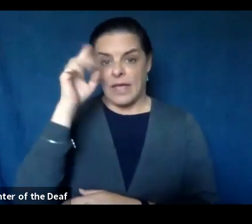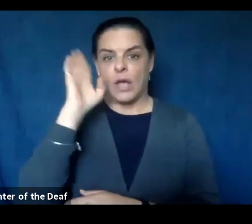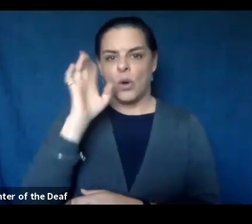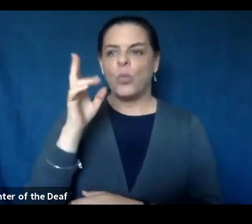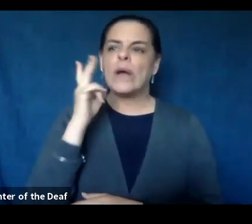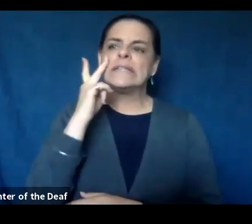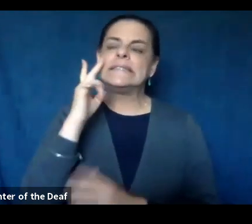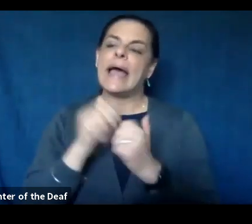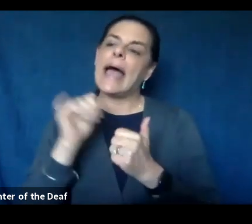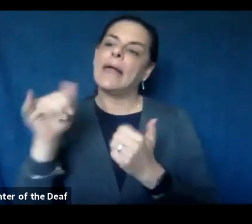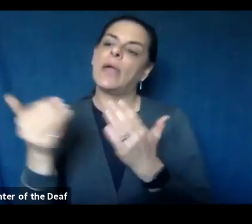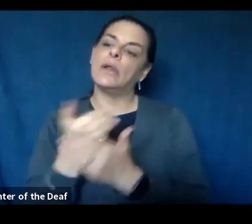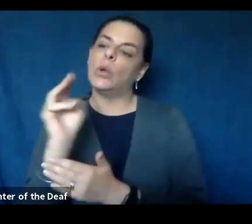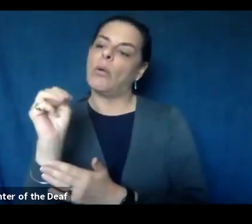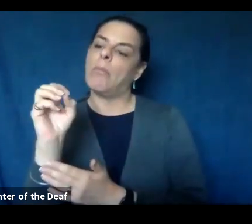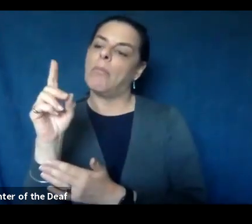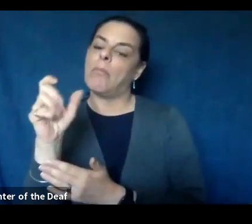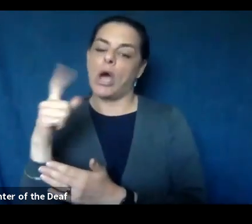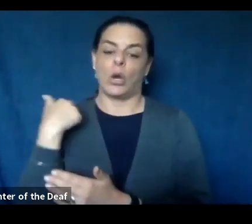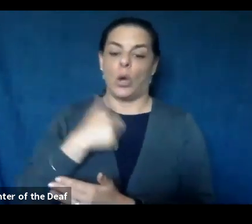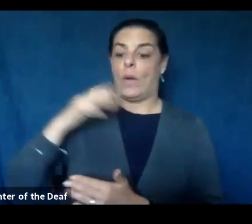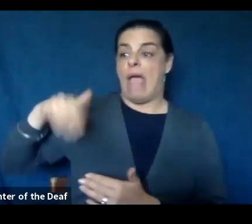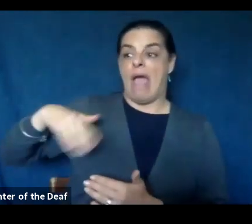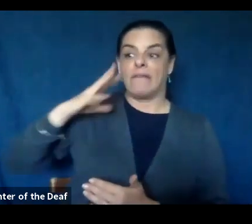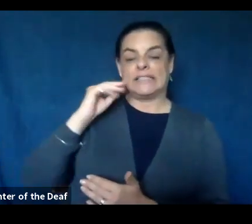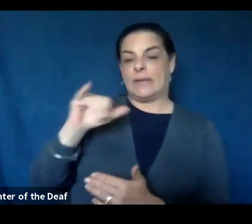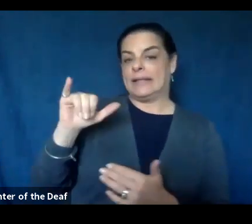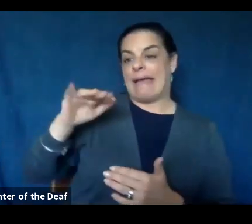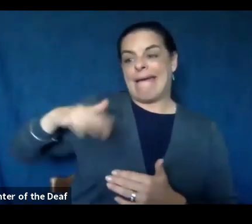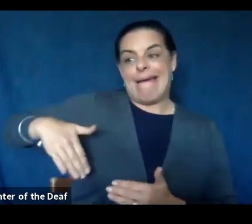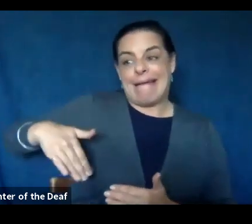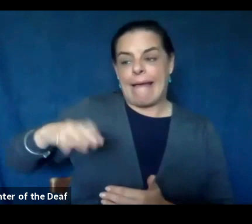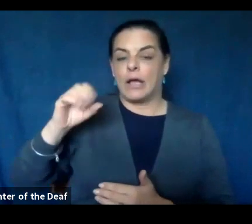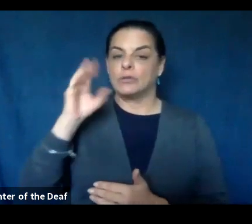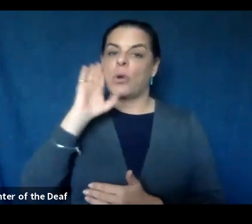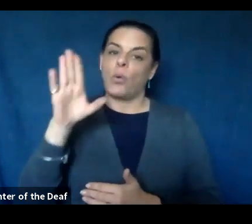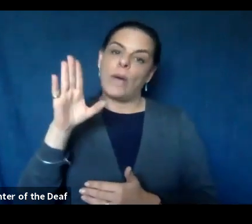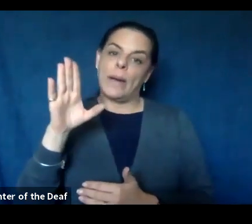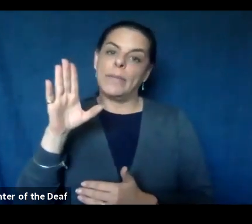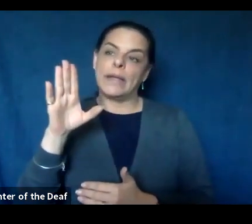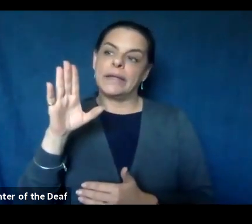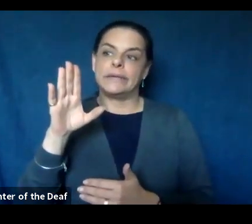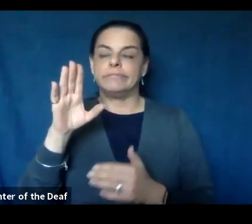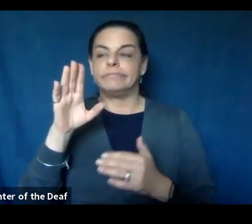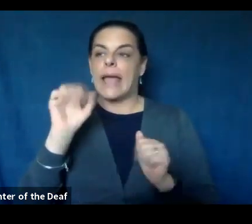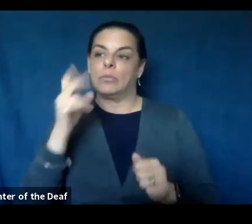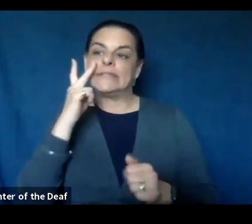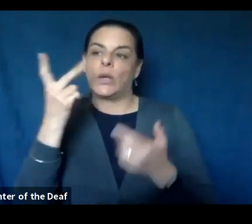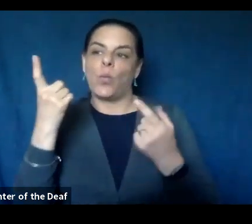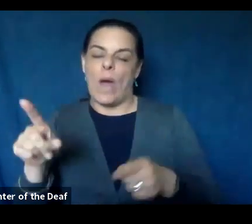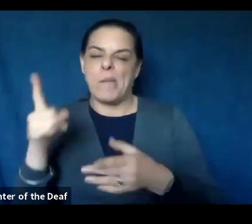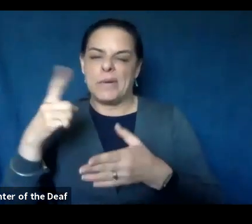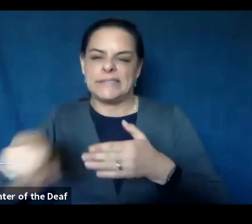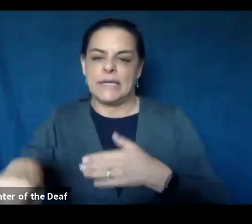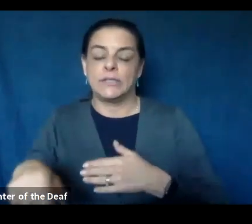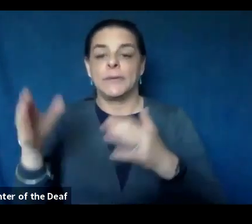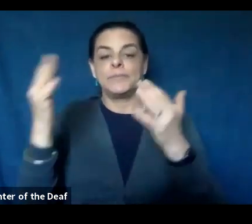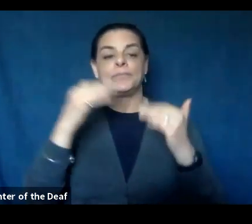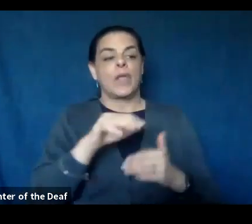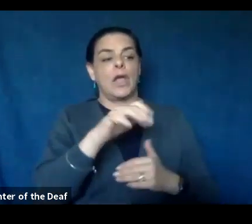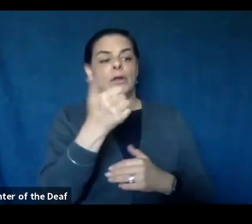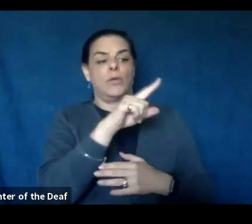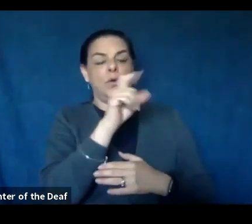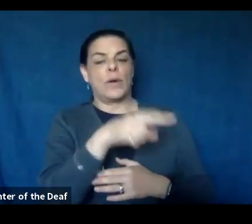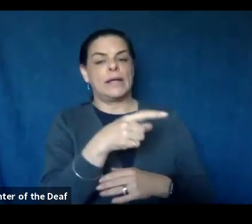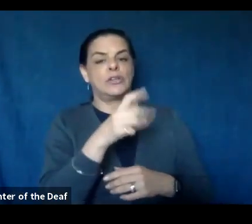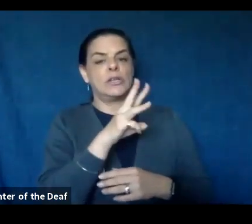how that new model works. We haven't been there yet to really be able to see what the flow looks like. Another question from WBIR.